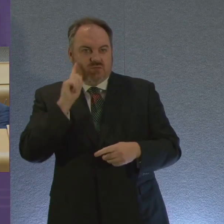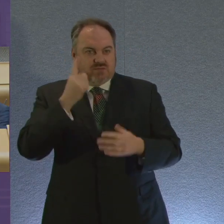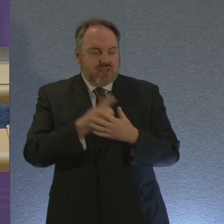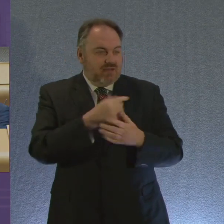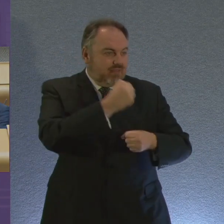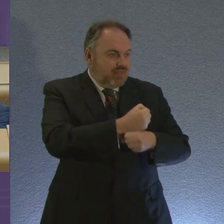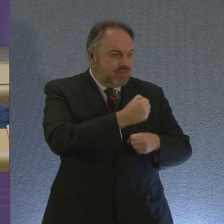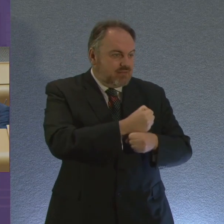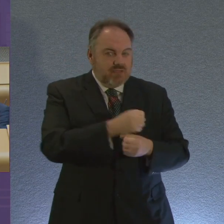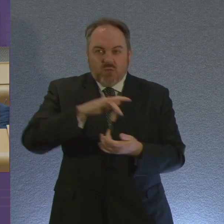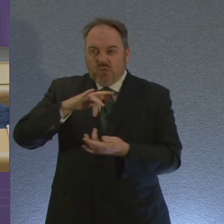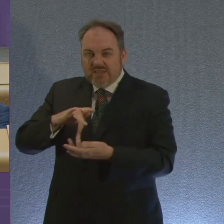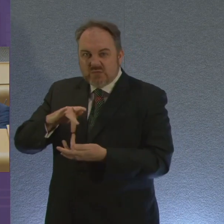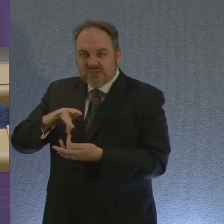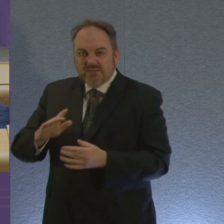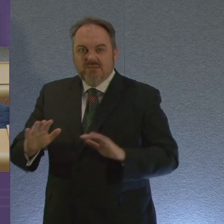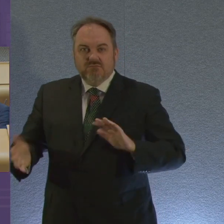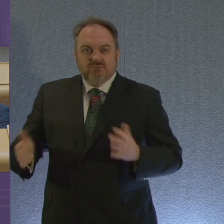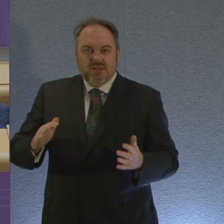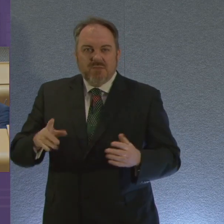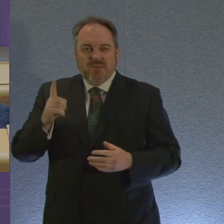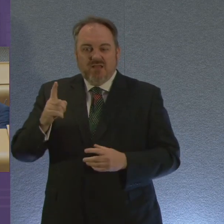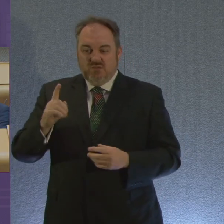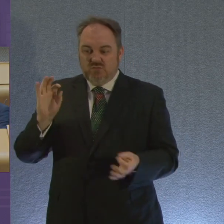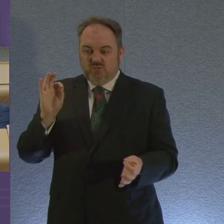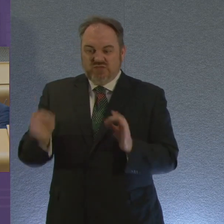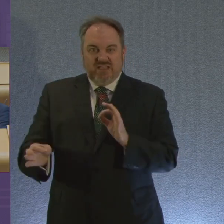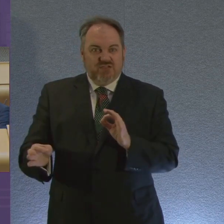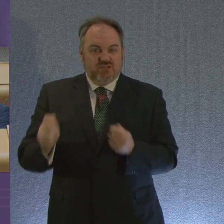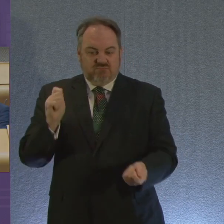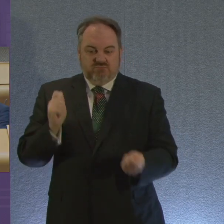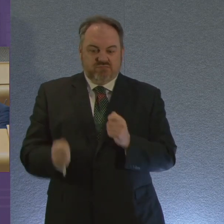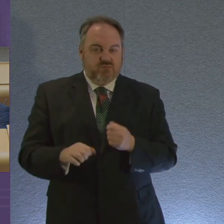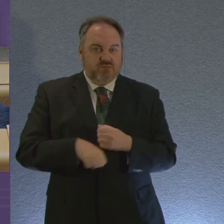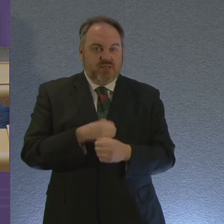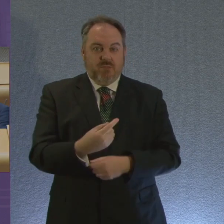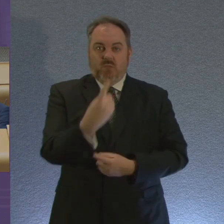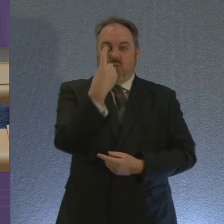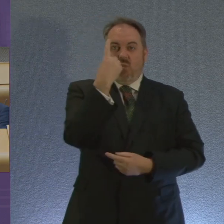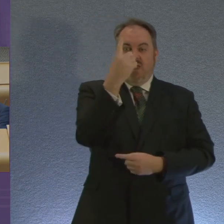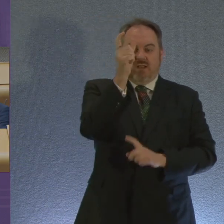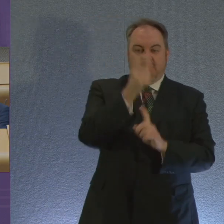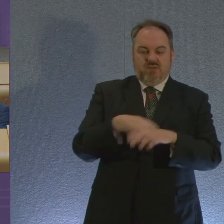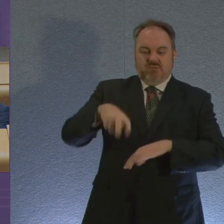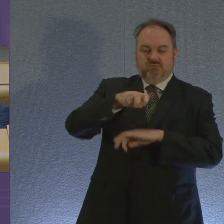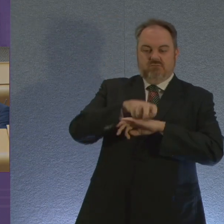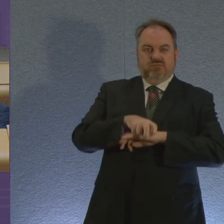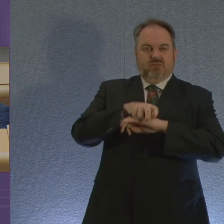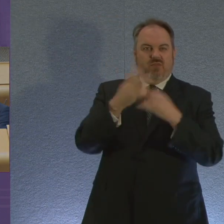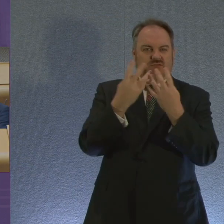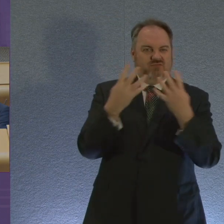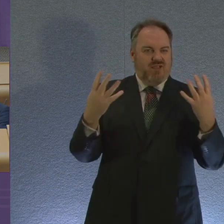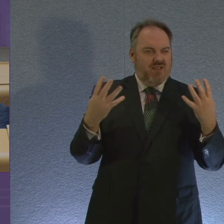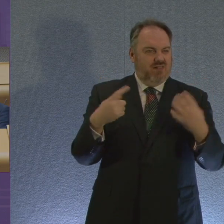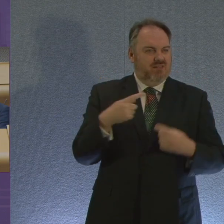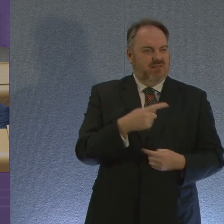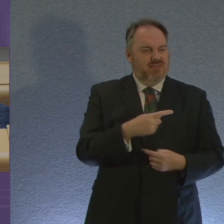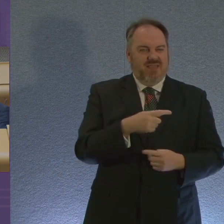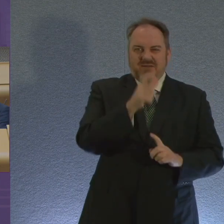a certain age. Furthermore, I'm not persuaded that such a proposal will prevent delays. Indeed, there's a suggestion that it could